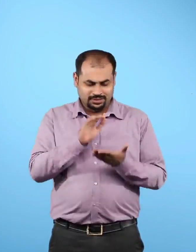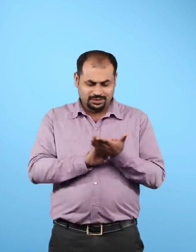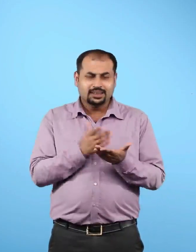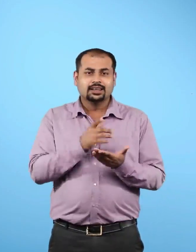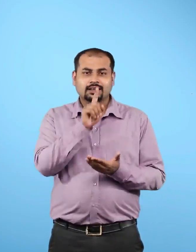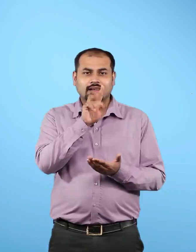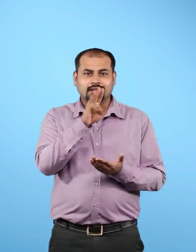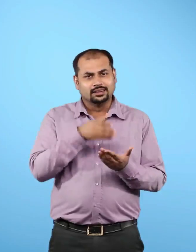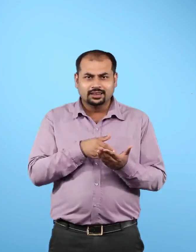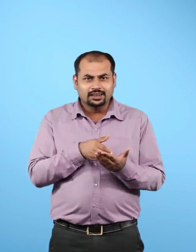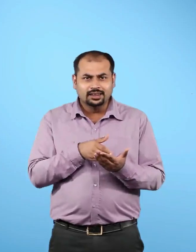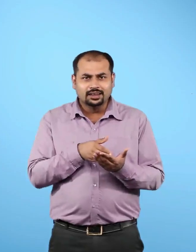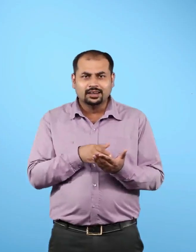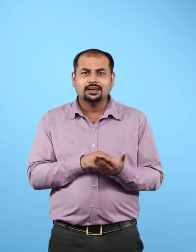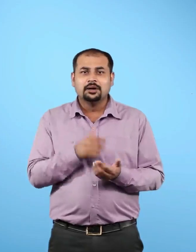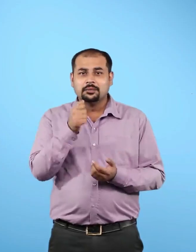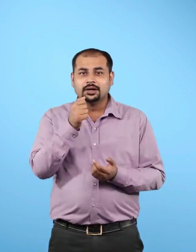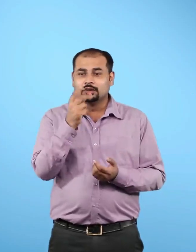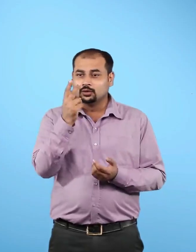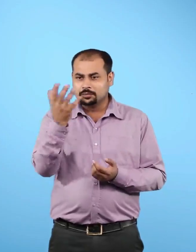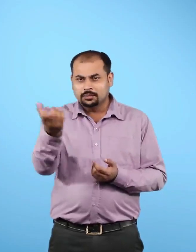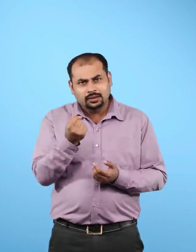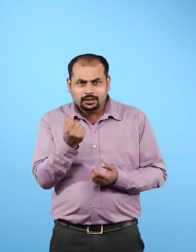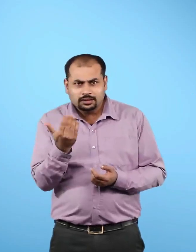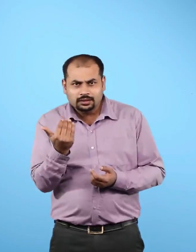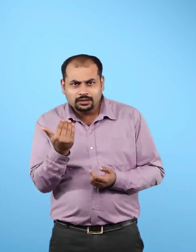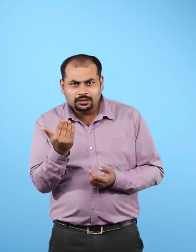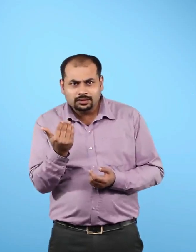buy 2 pens with rupees 13?